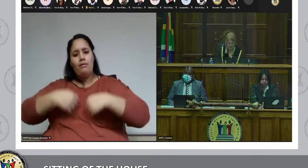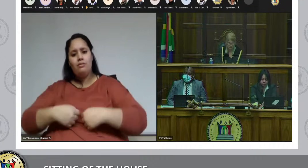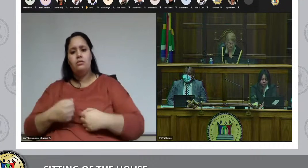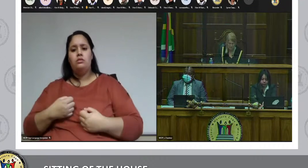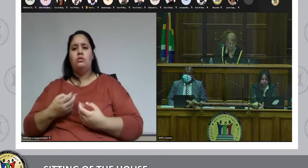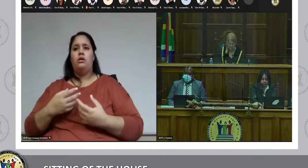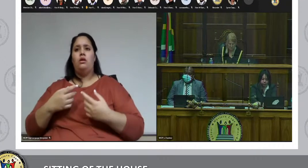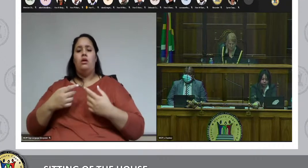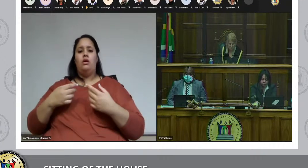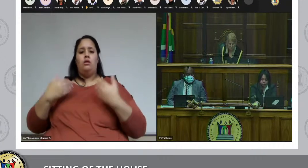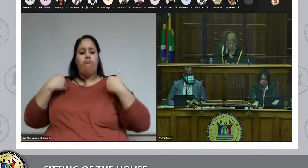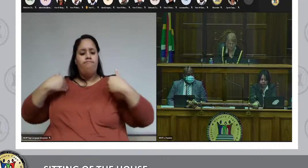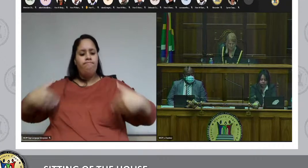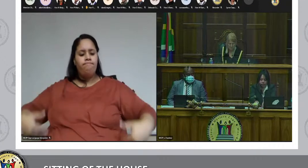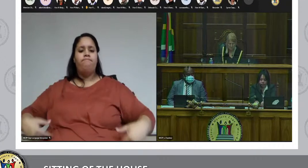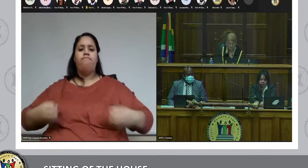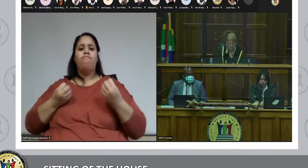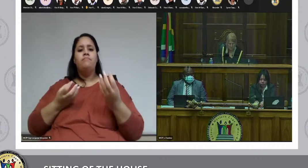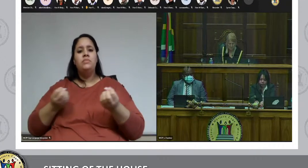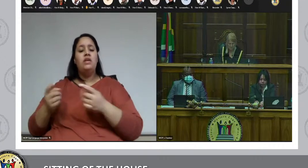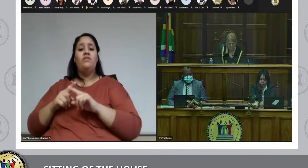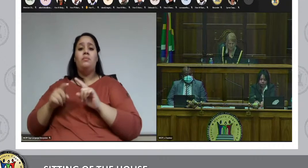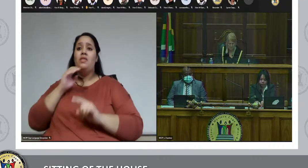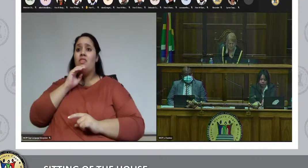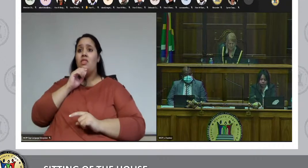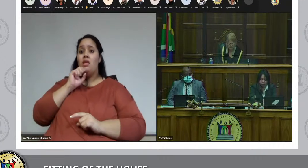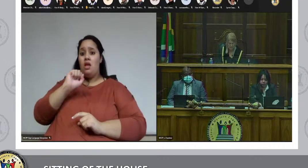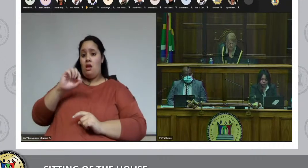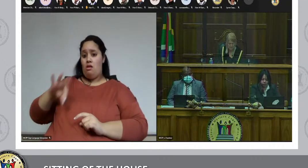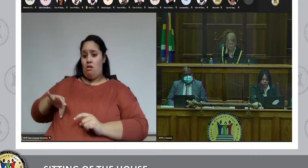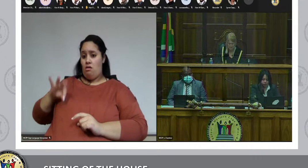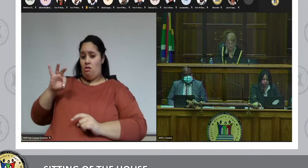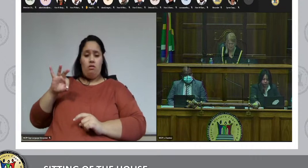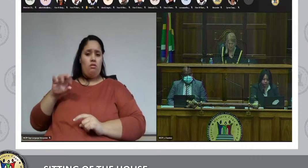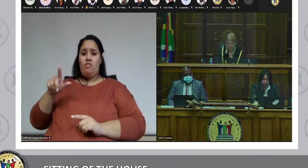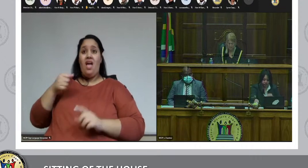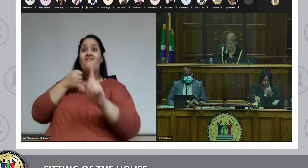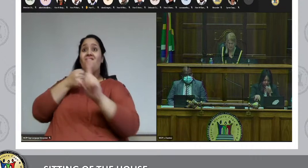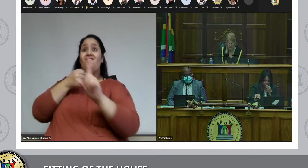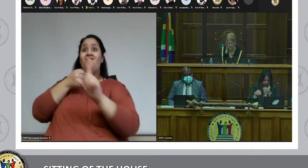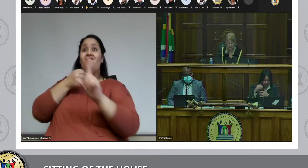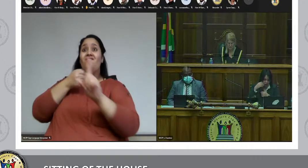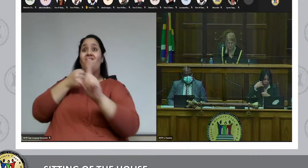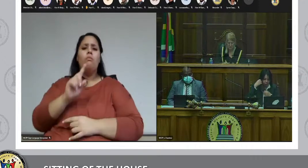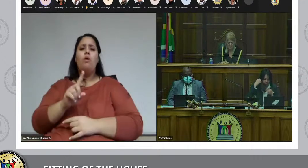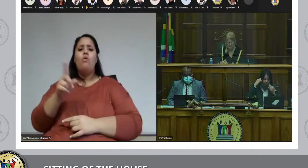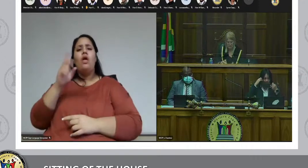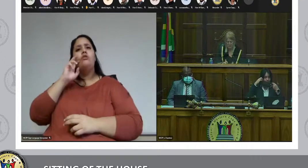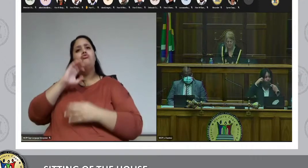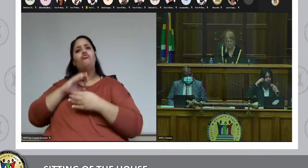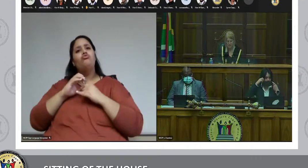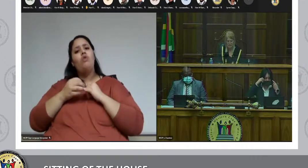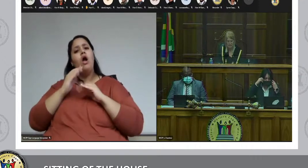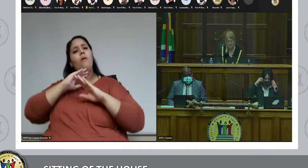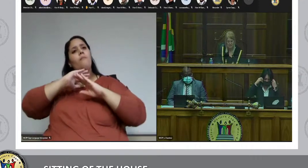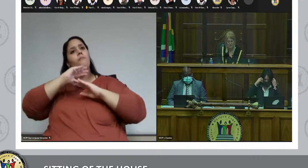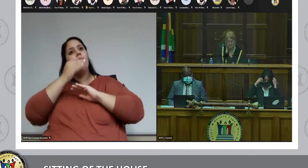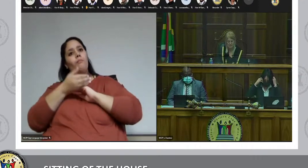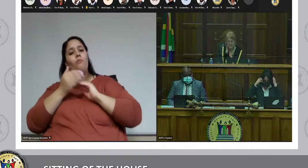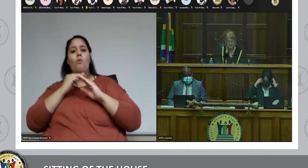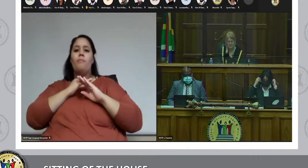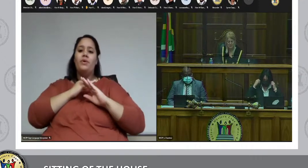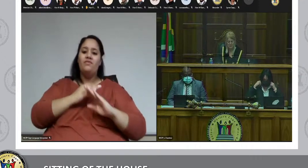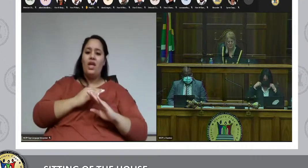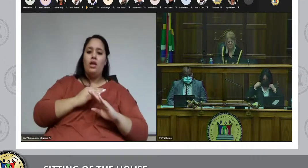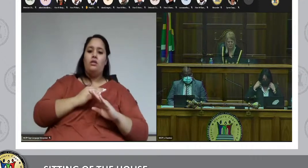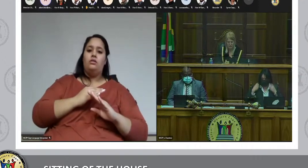bibs. So they don't fight crime. They try and prevent crime. and they try and whoever they can restrain until the